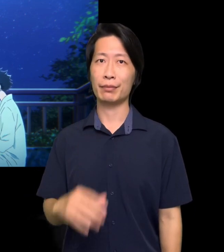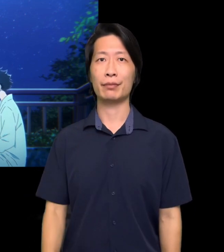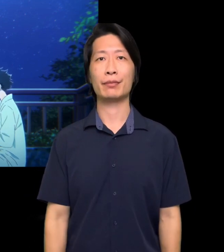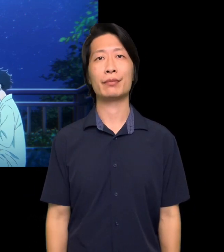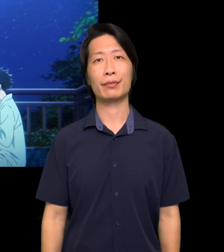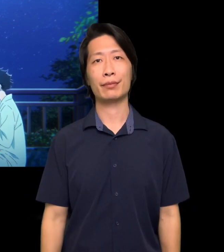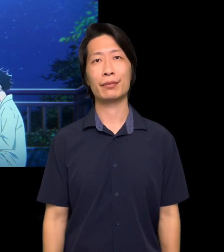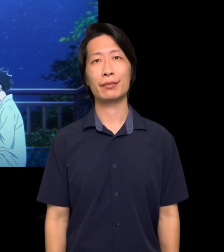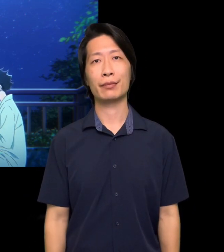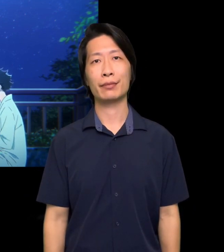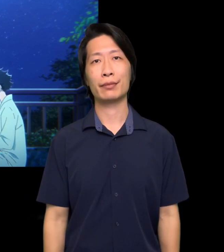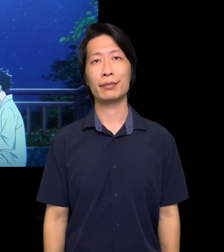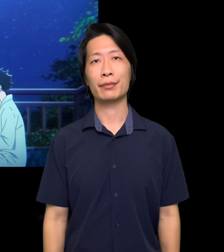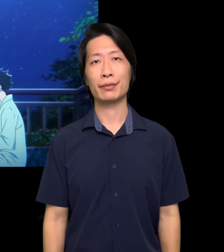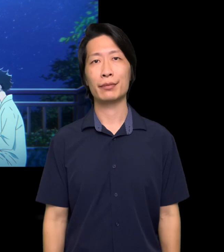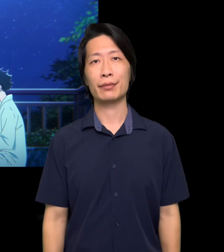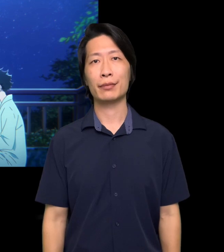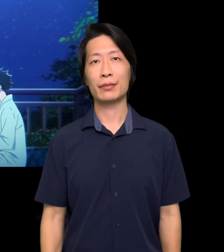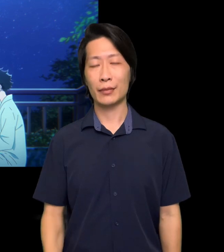I'm fine.